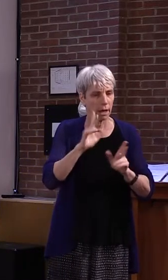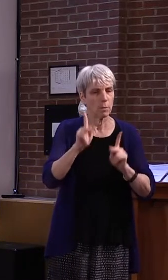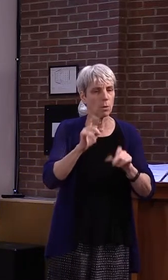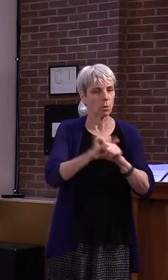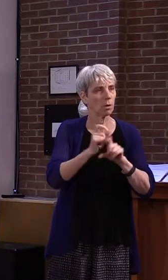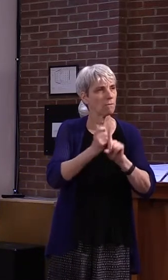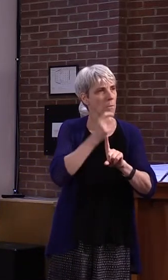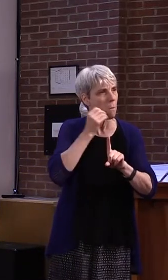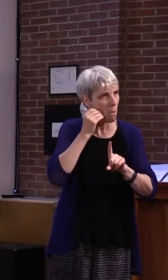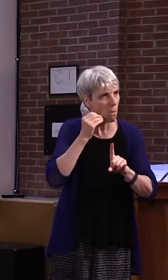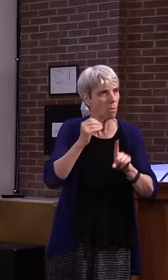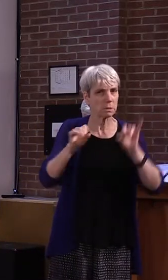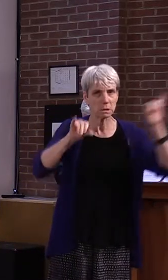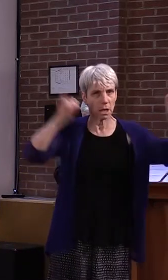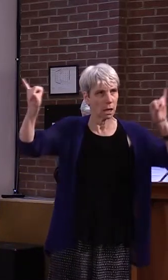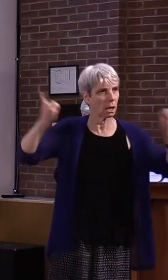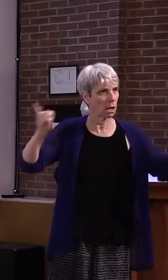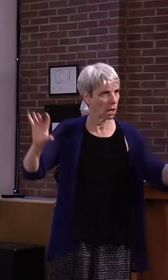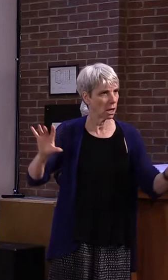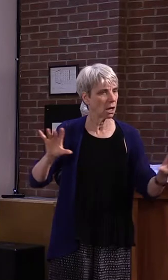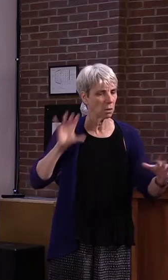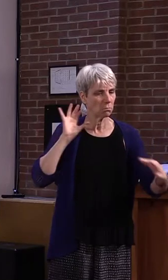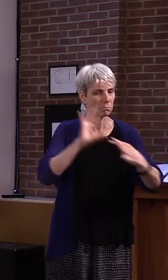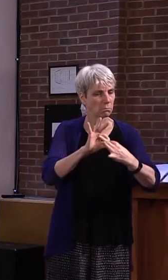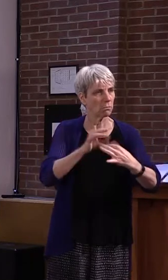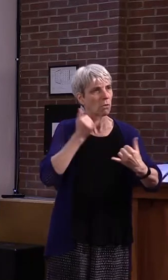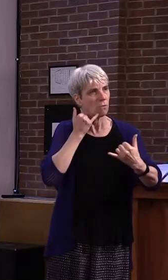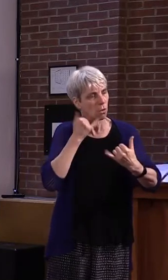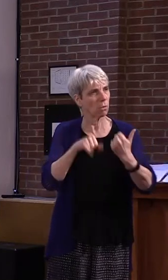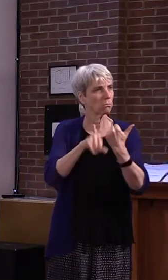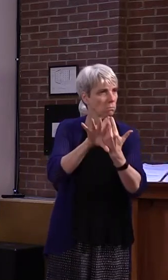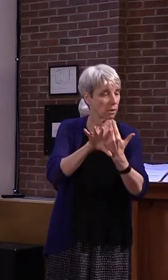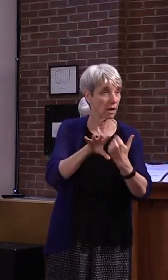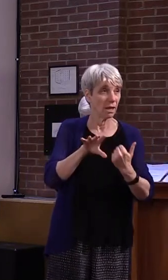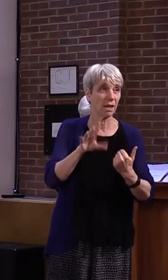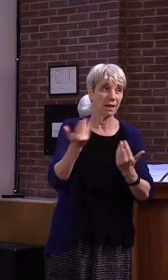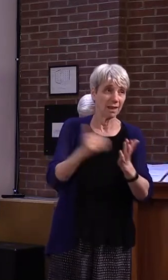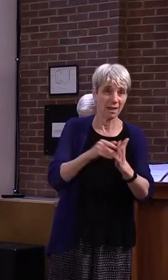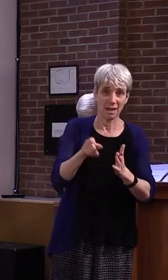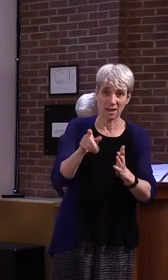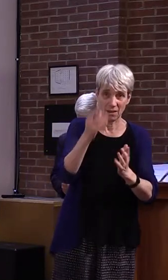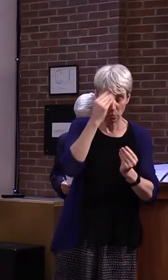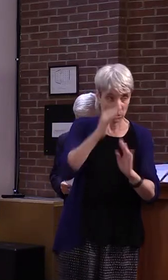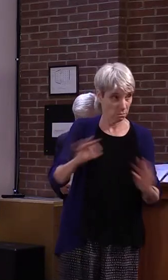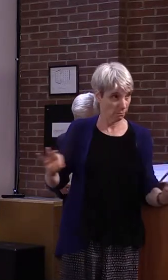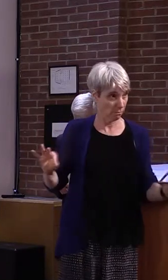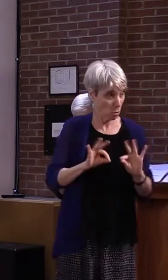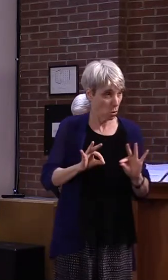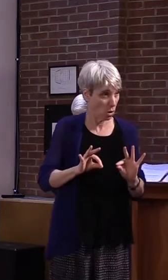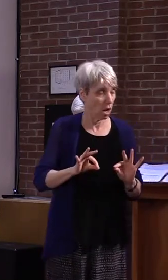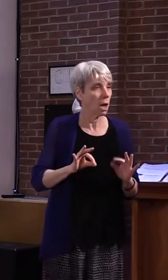again, I mean, if this is really information that's vital, we haven't seen